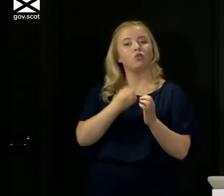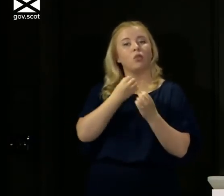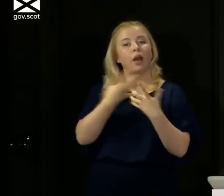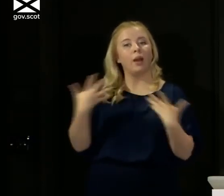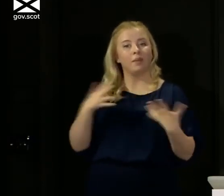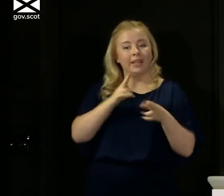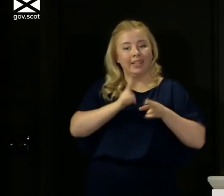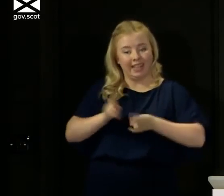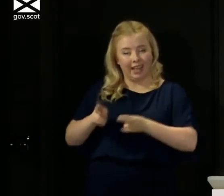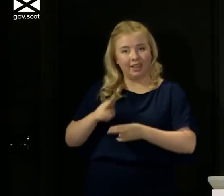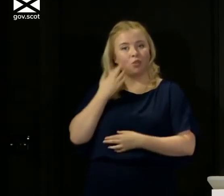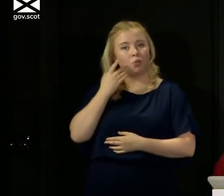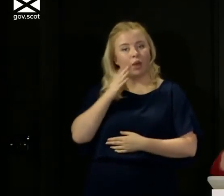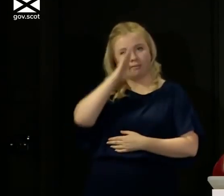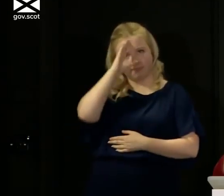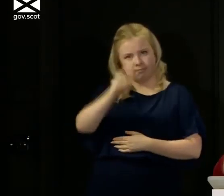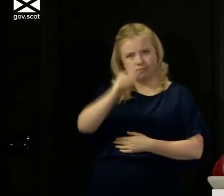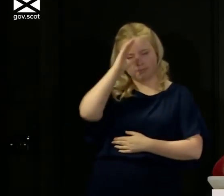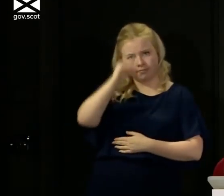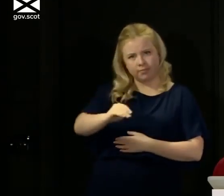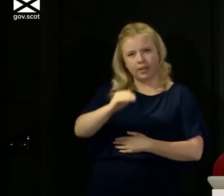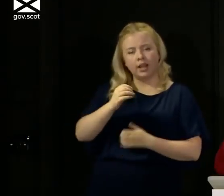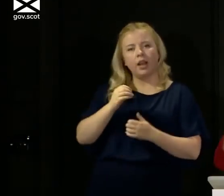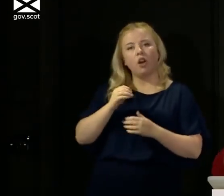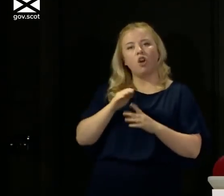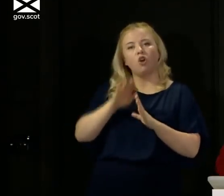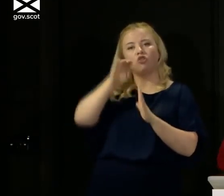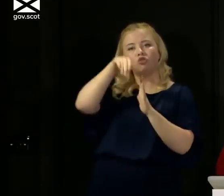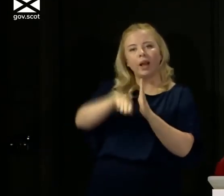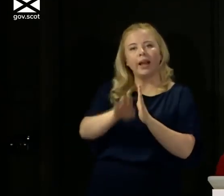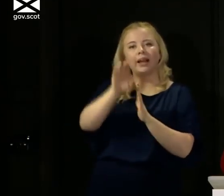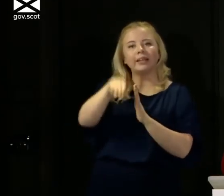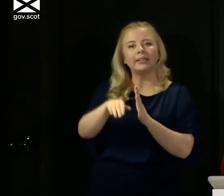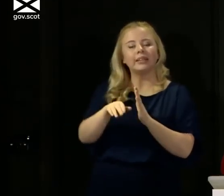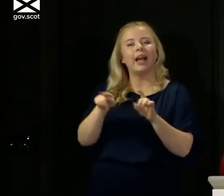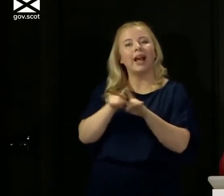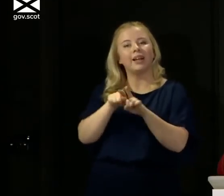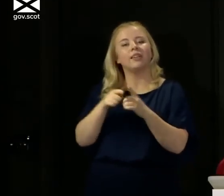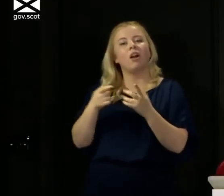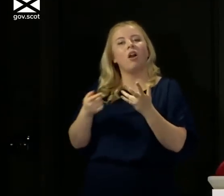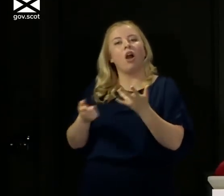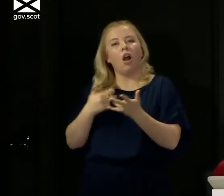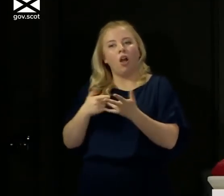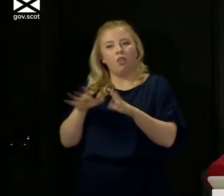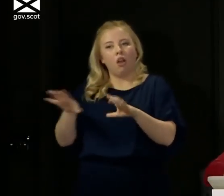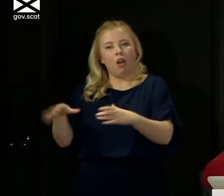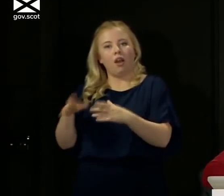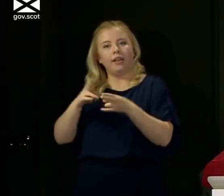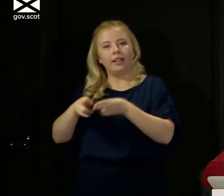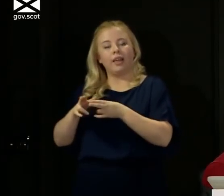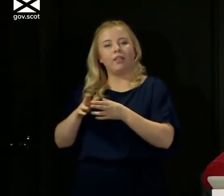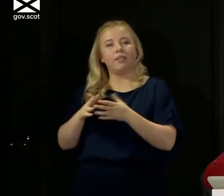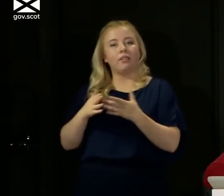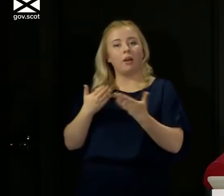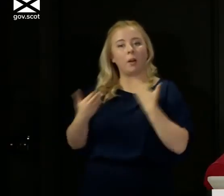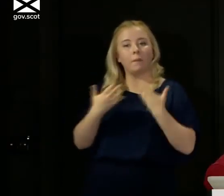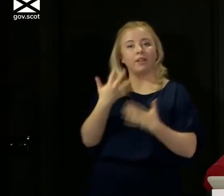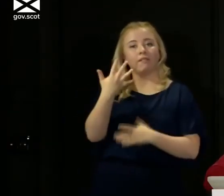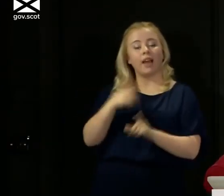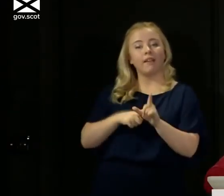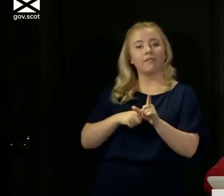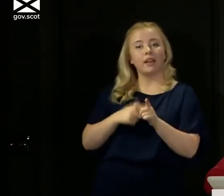they report on the trend of deaths and the excess deaths over the five-year average, while